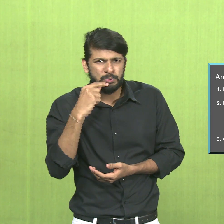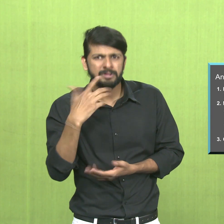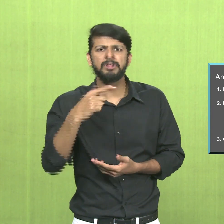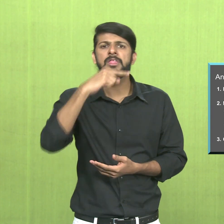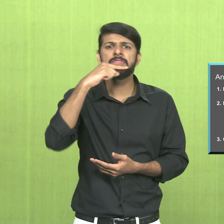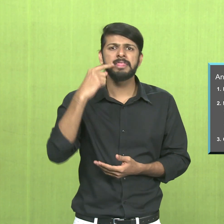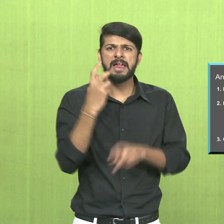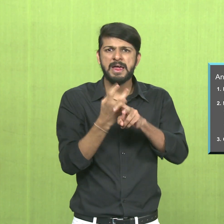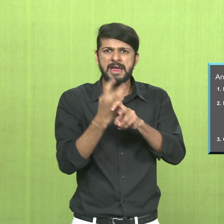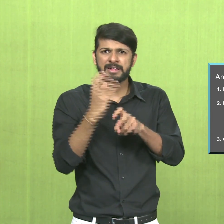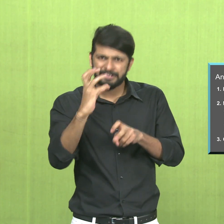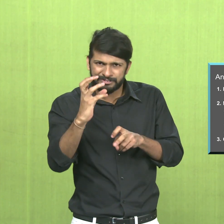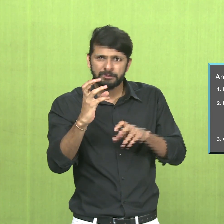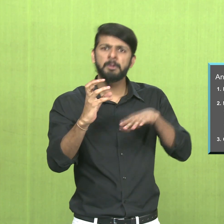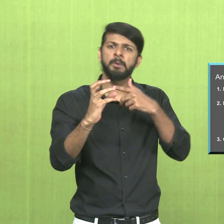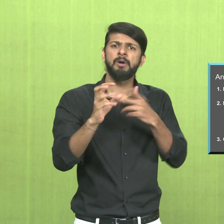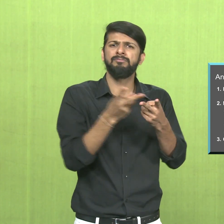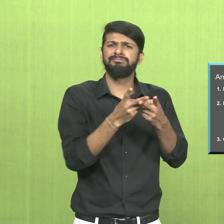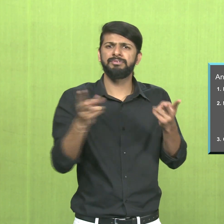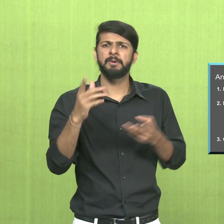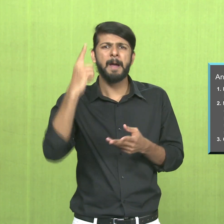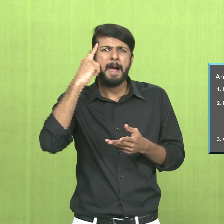yellow ochre, red sandstone,